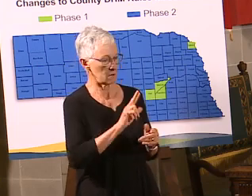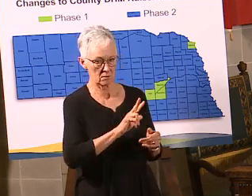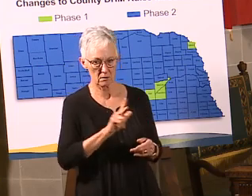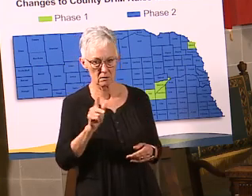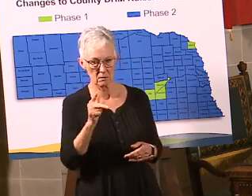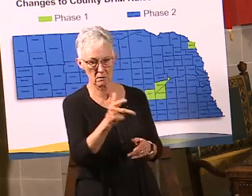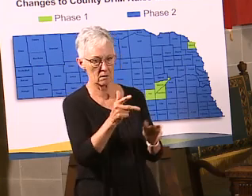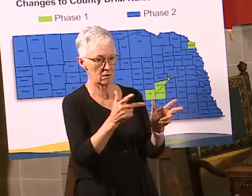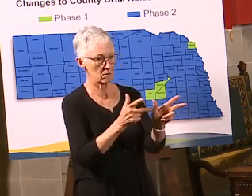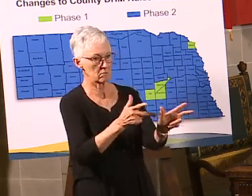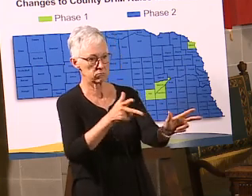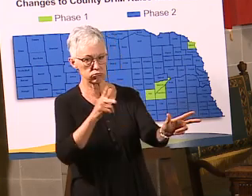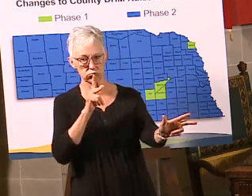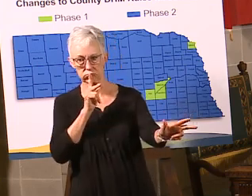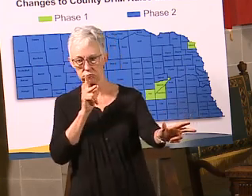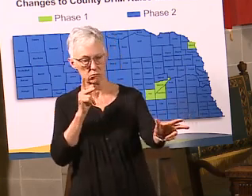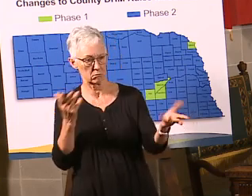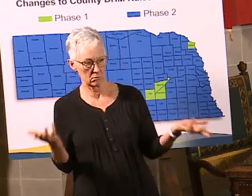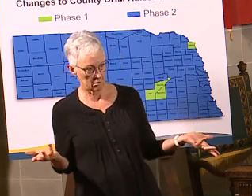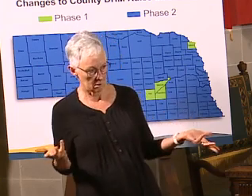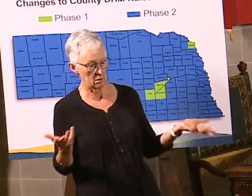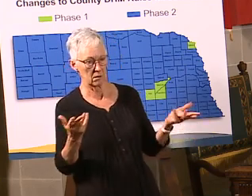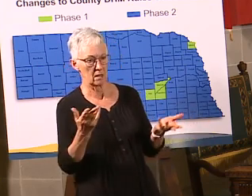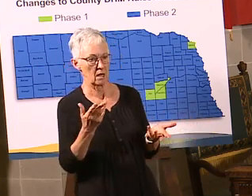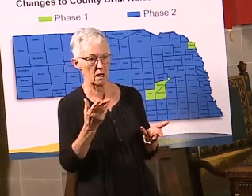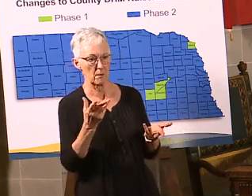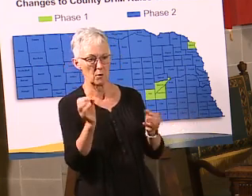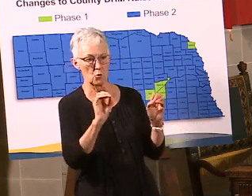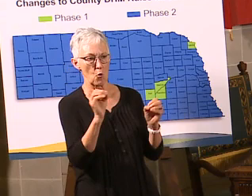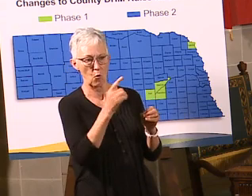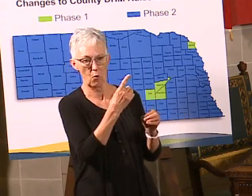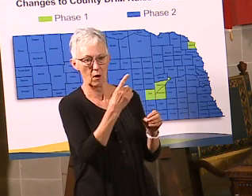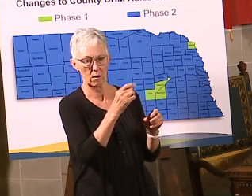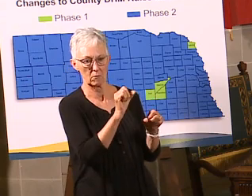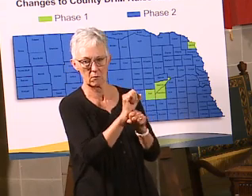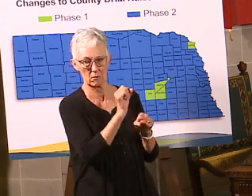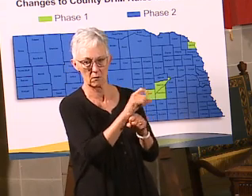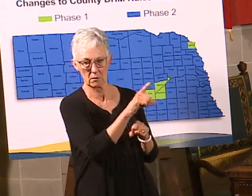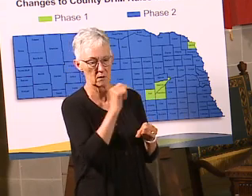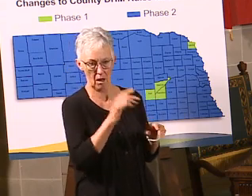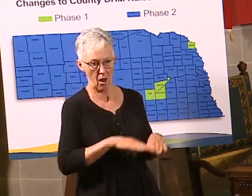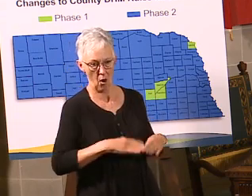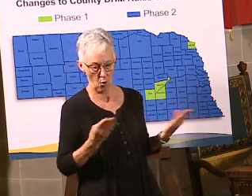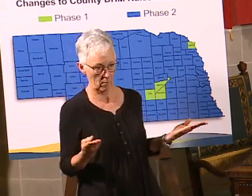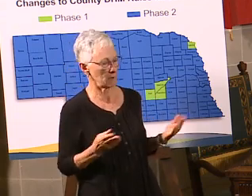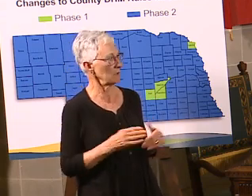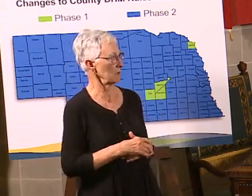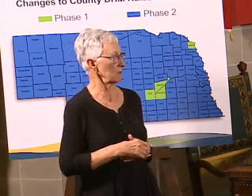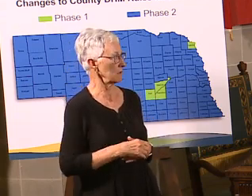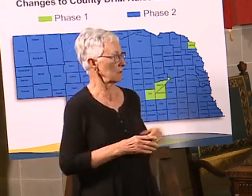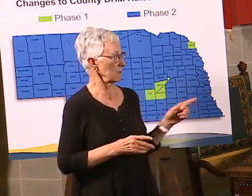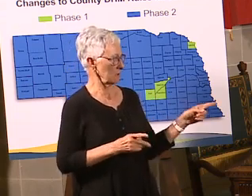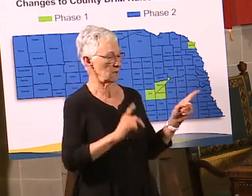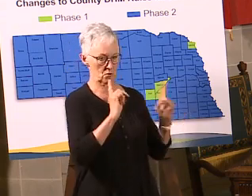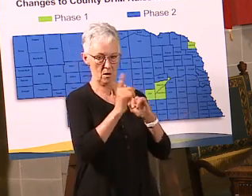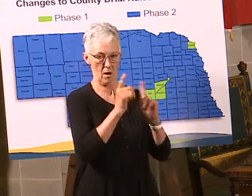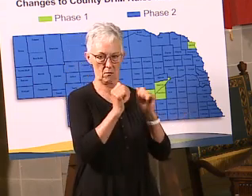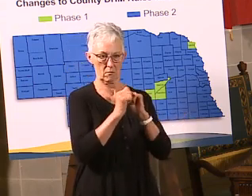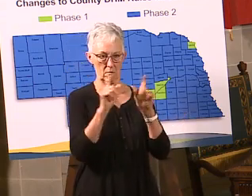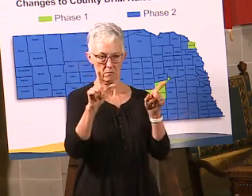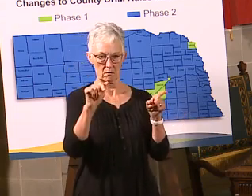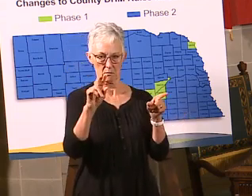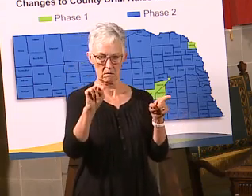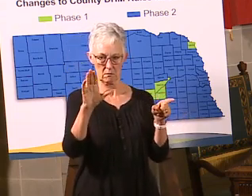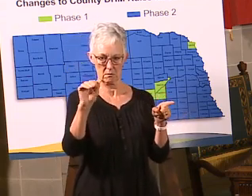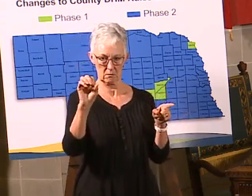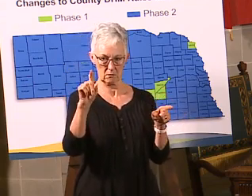presumably wanting services. Can we address how that's impacting it? I don't know we have been in conversations with Lancaster County trying to ascertain